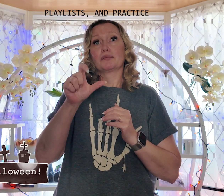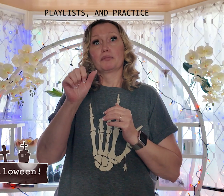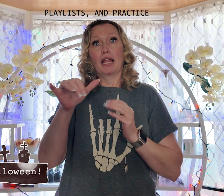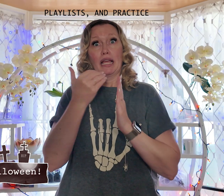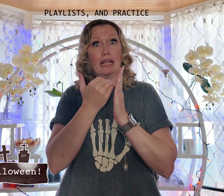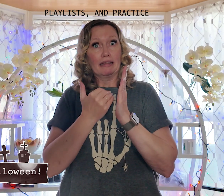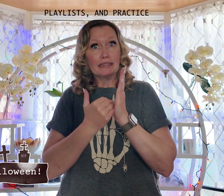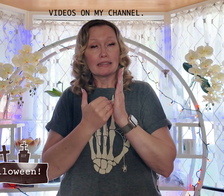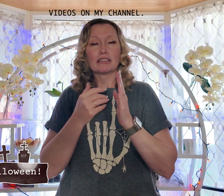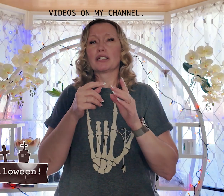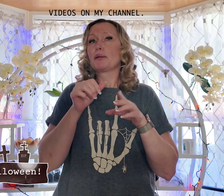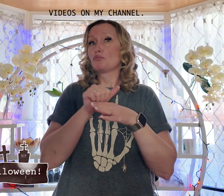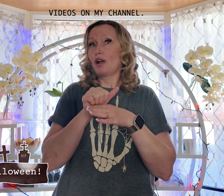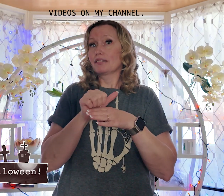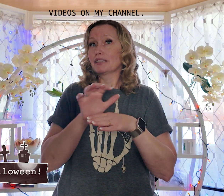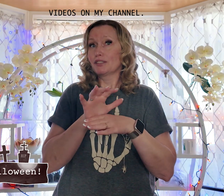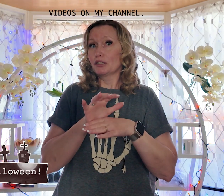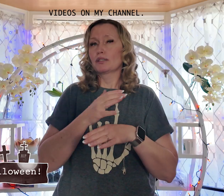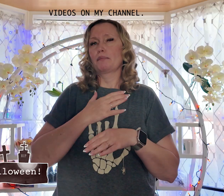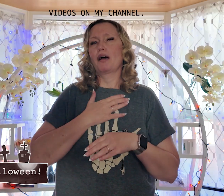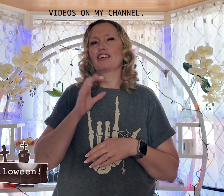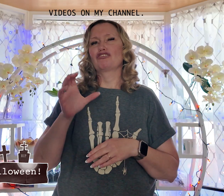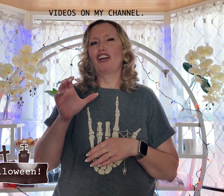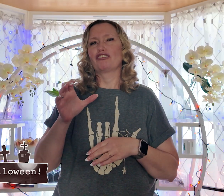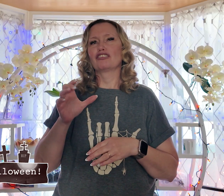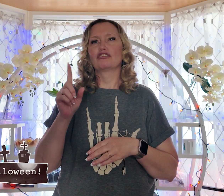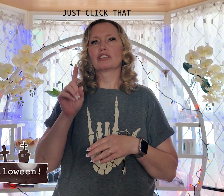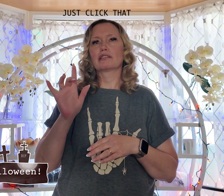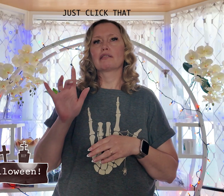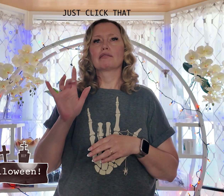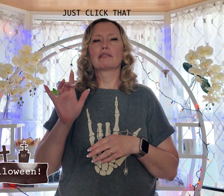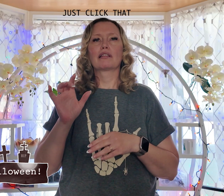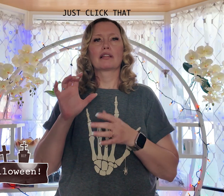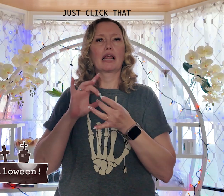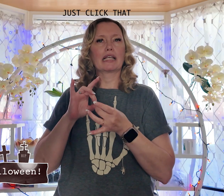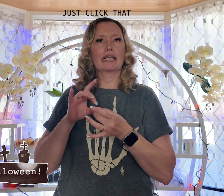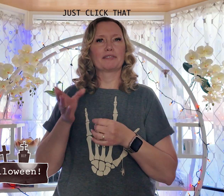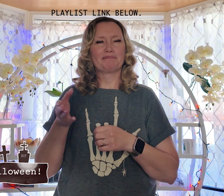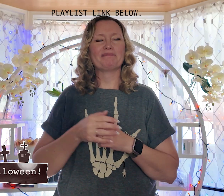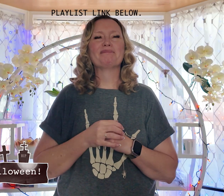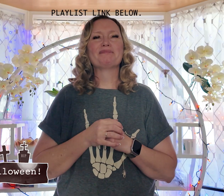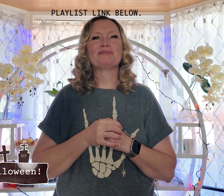and practice videos on my channel. Just click that playlist link